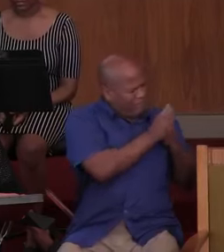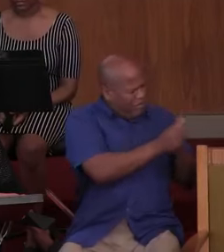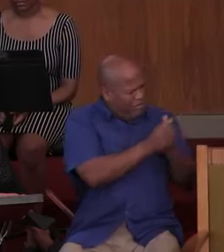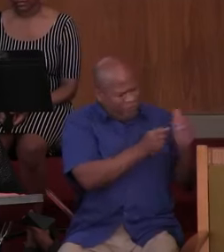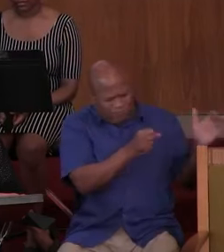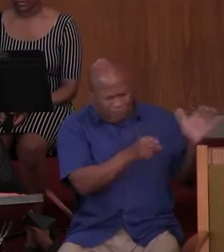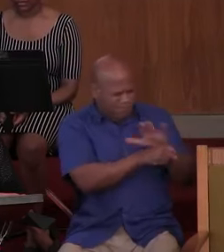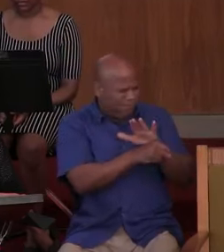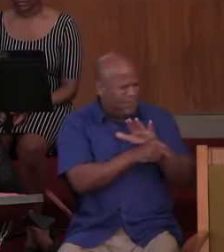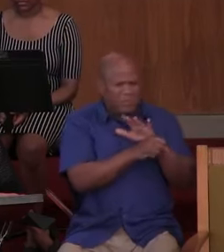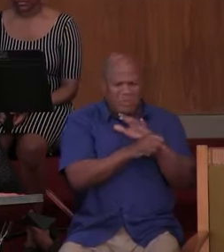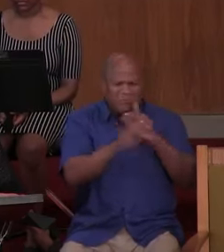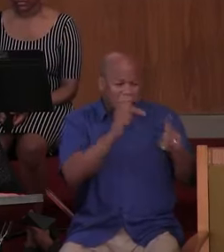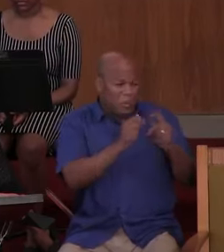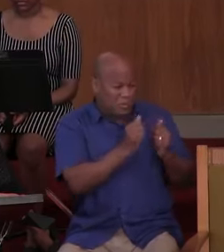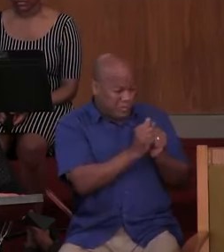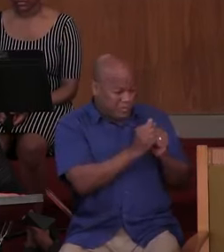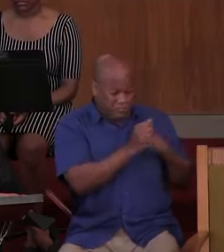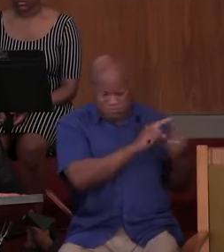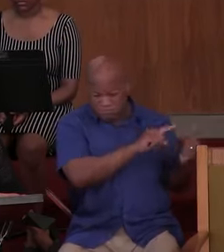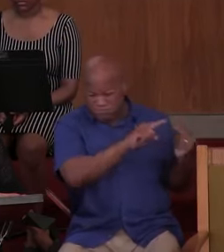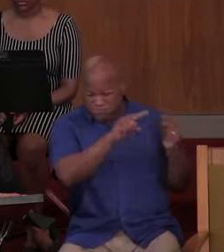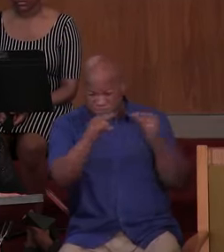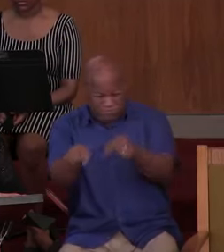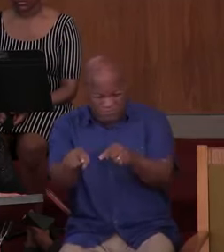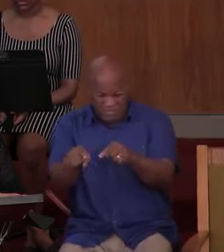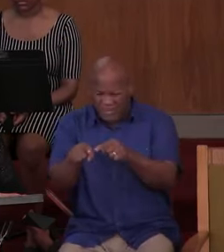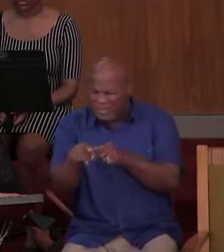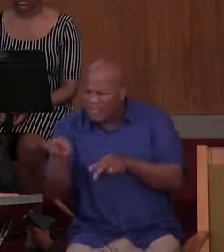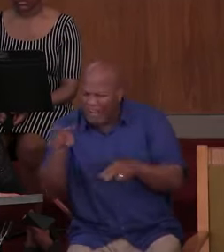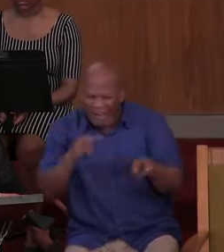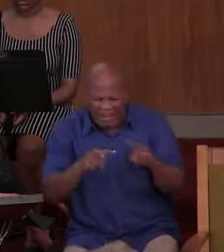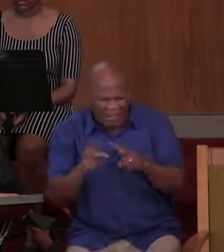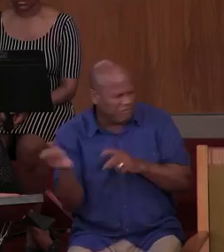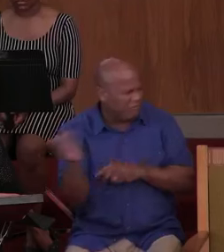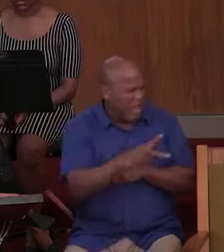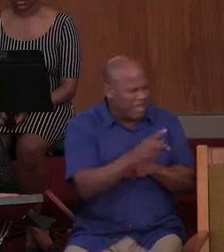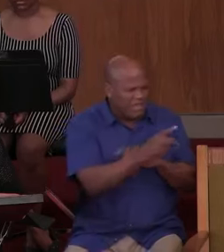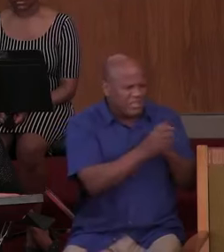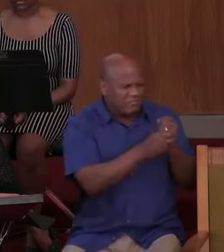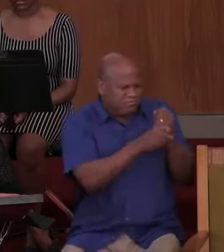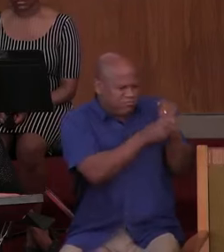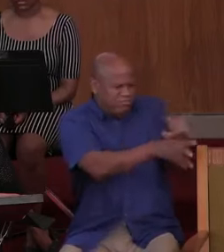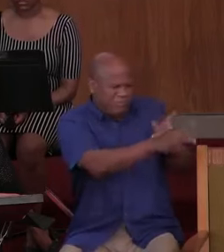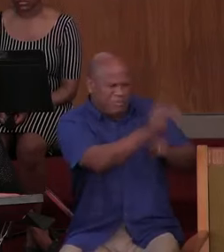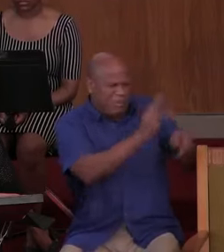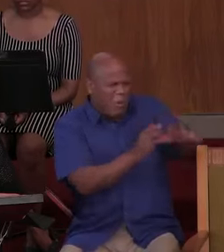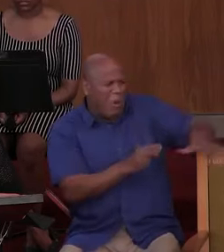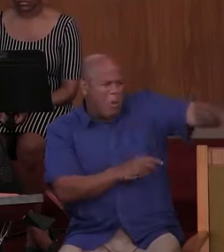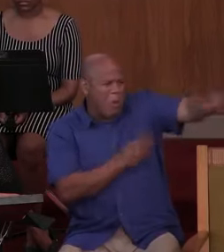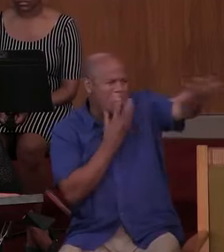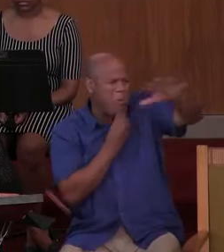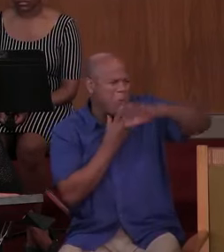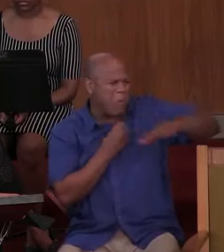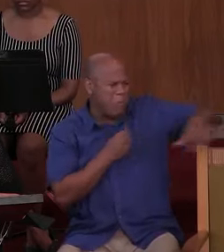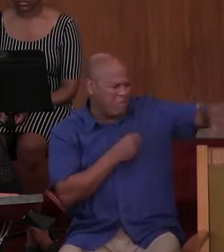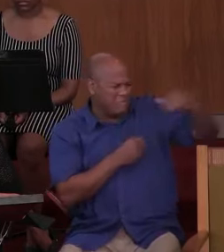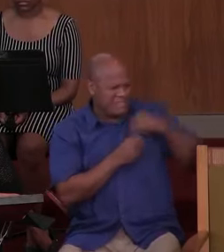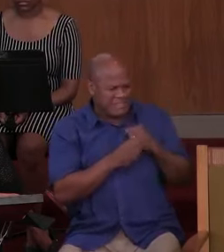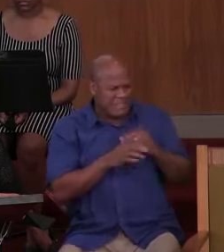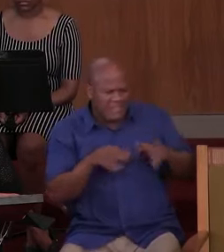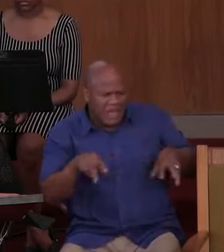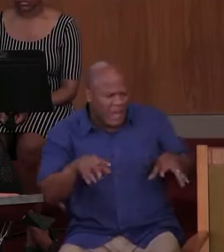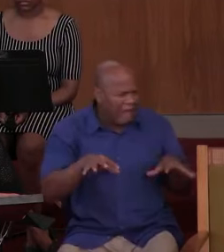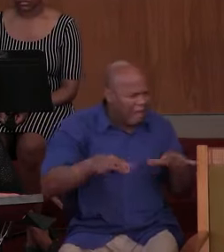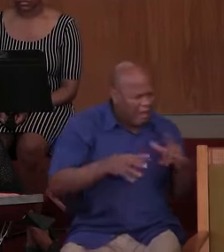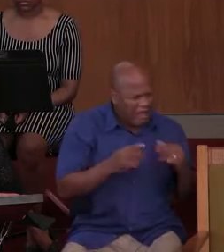wholeheartedly. So now on that day Moses swore to me, 'The land on which your feet have walked will be your inheritance,